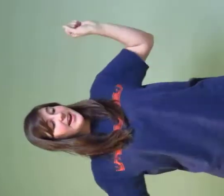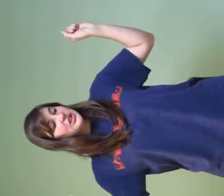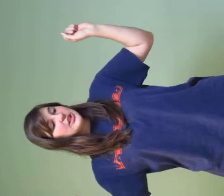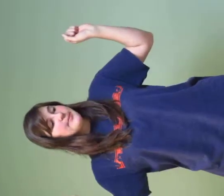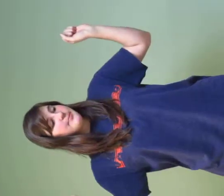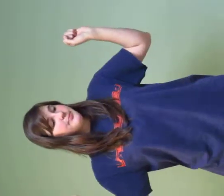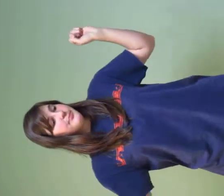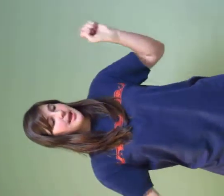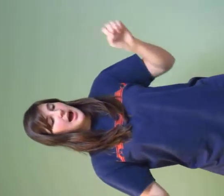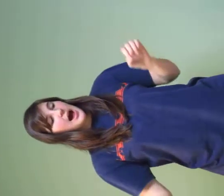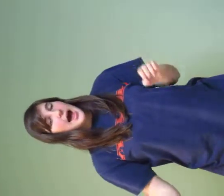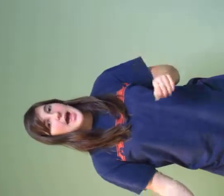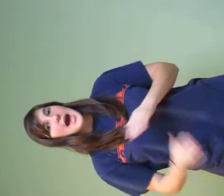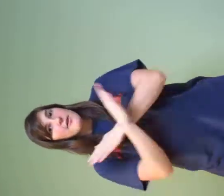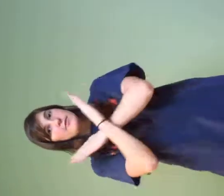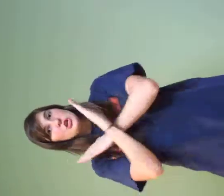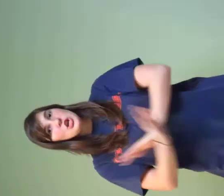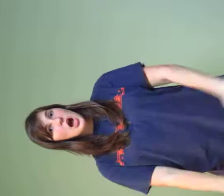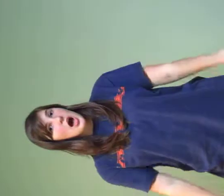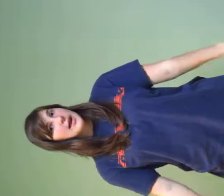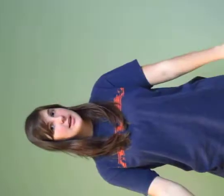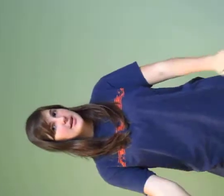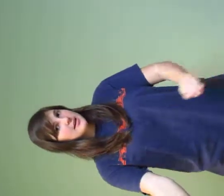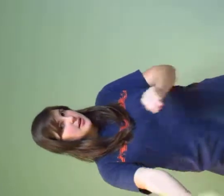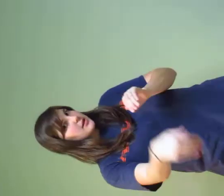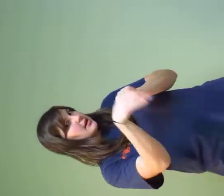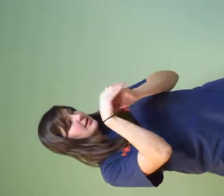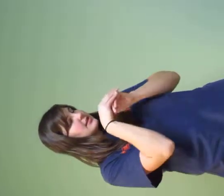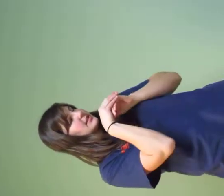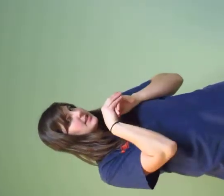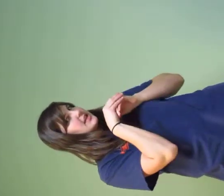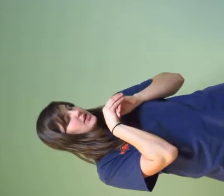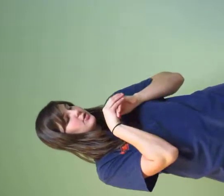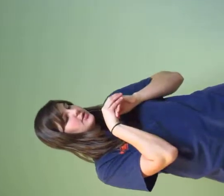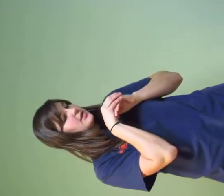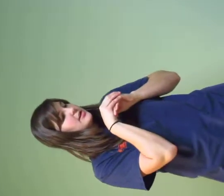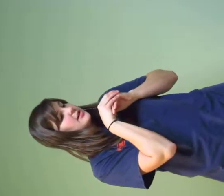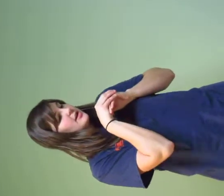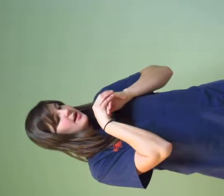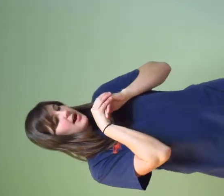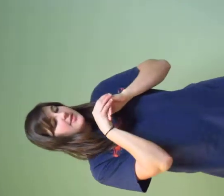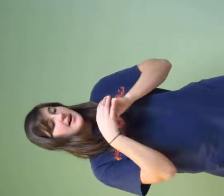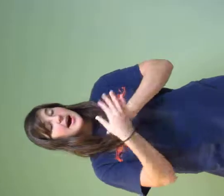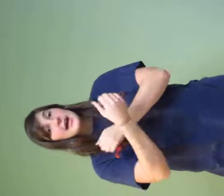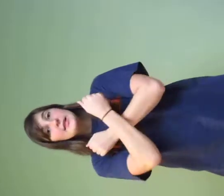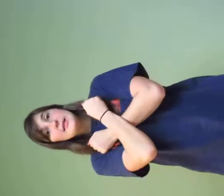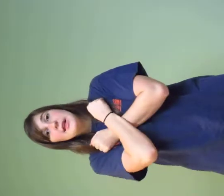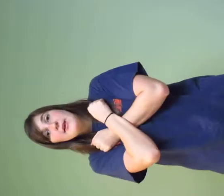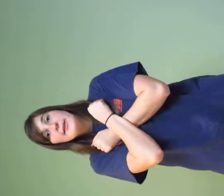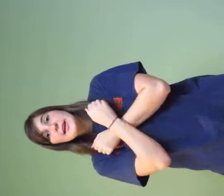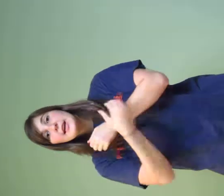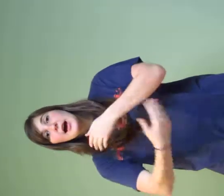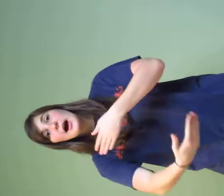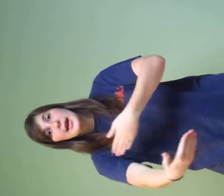salvation. I have not concealed thy loving